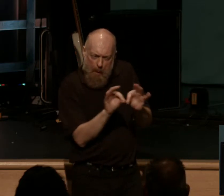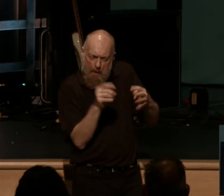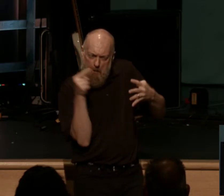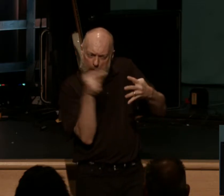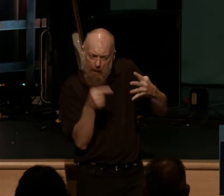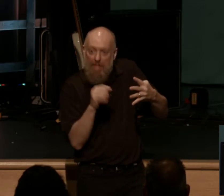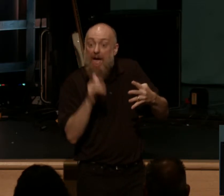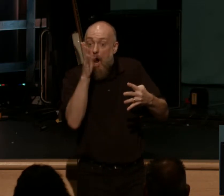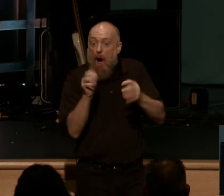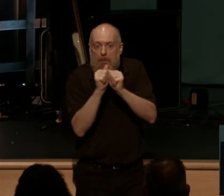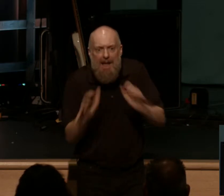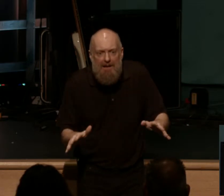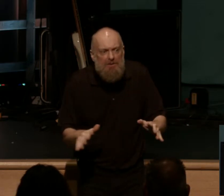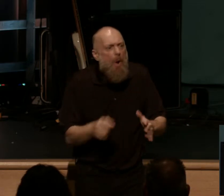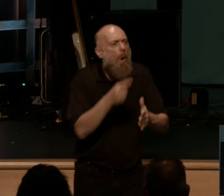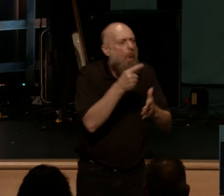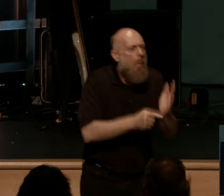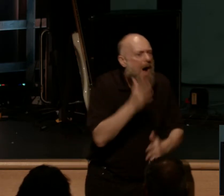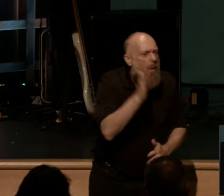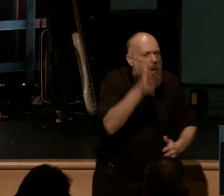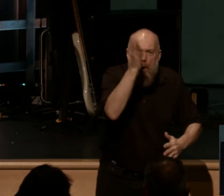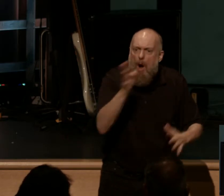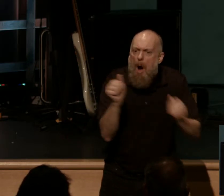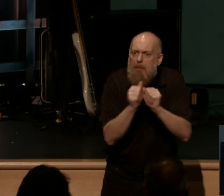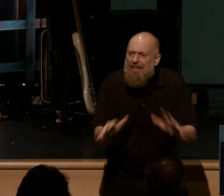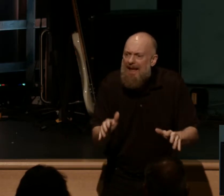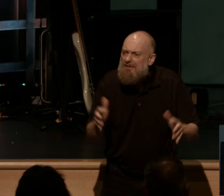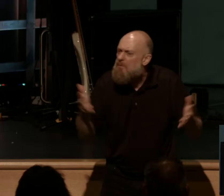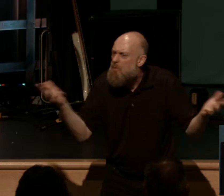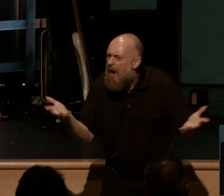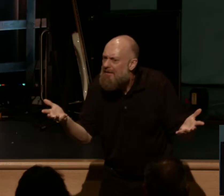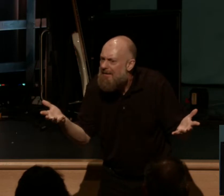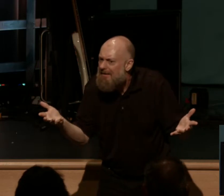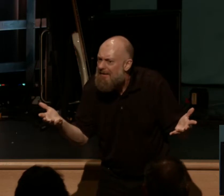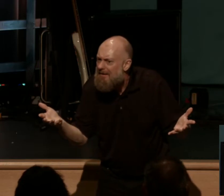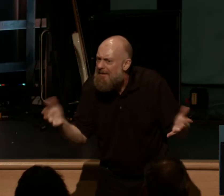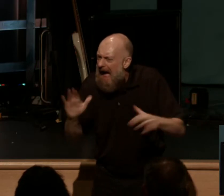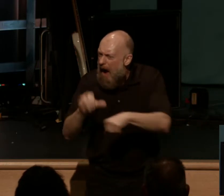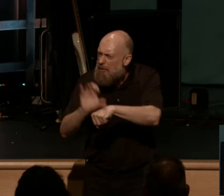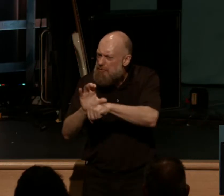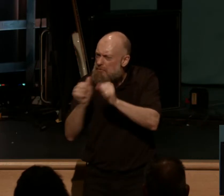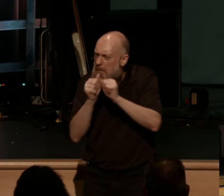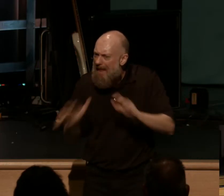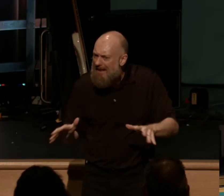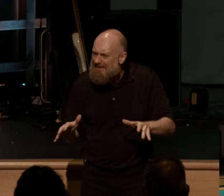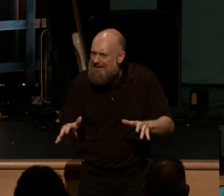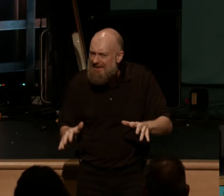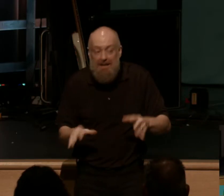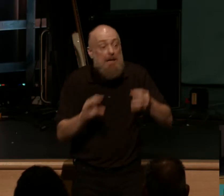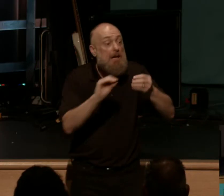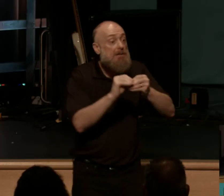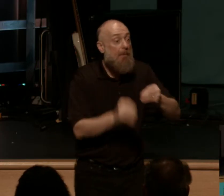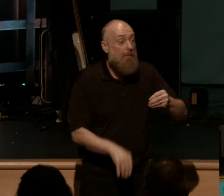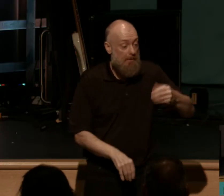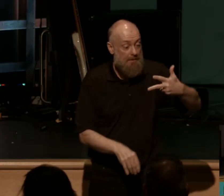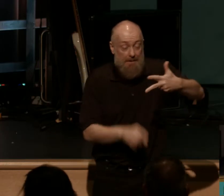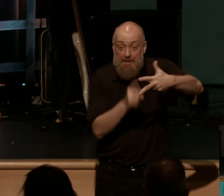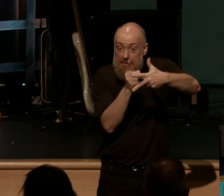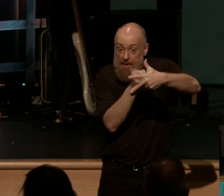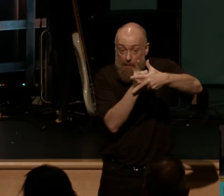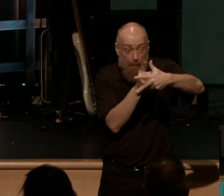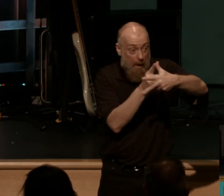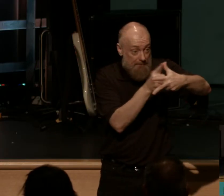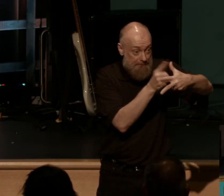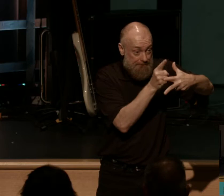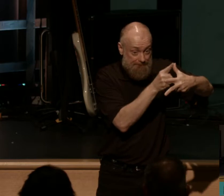blessed? What are the marks of the blessed church? Let's start here. Mark number one for us this